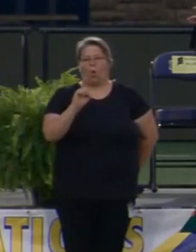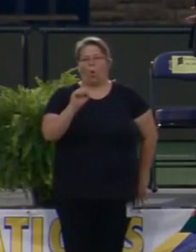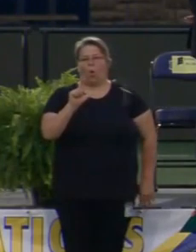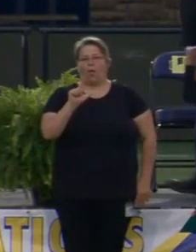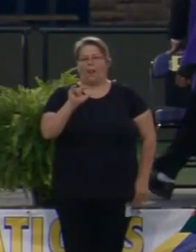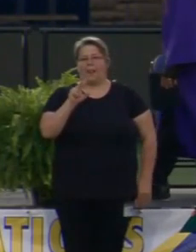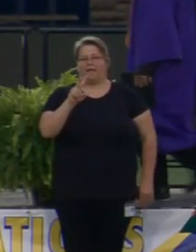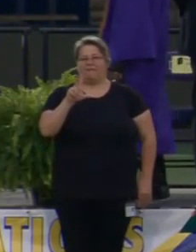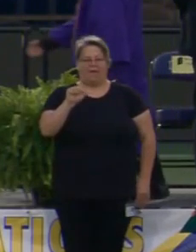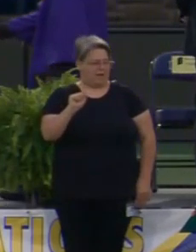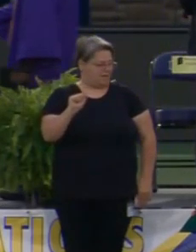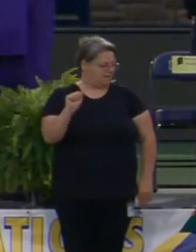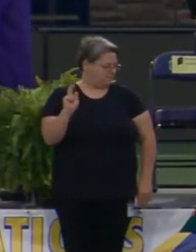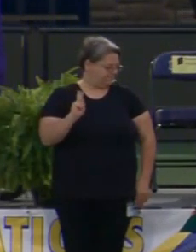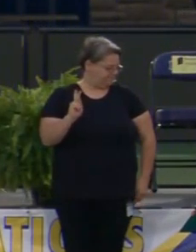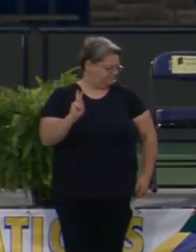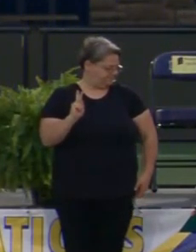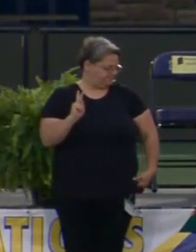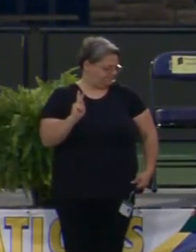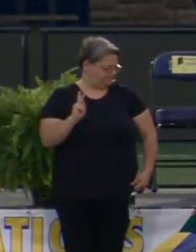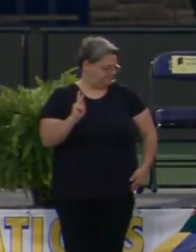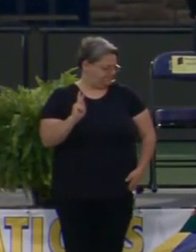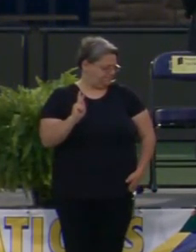Olivia Koenig.